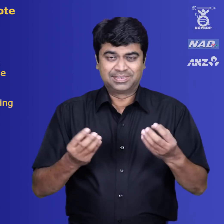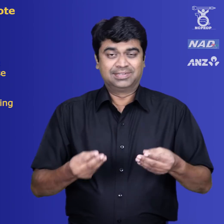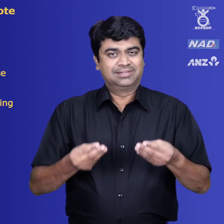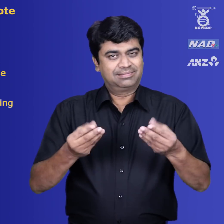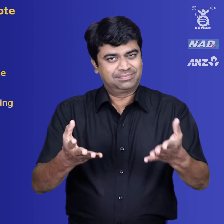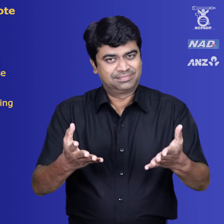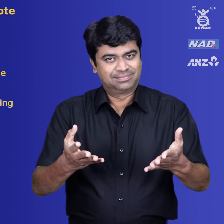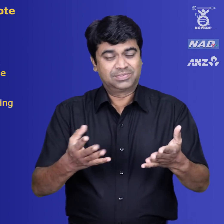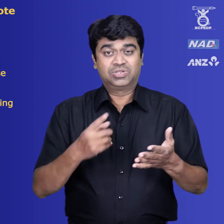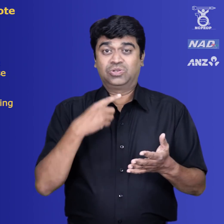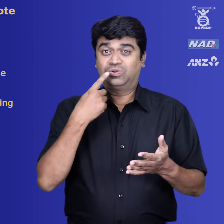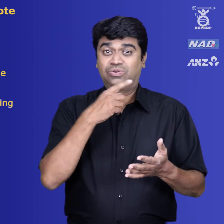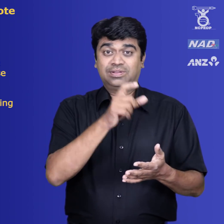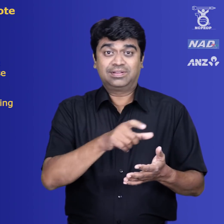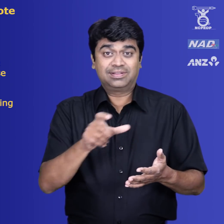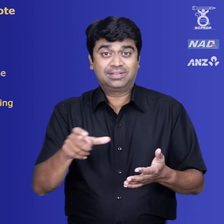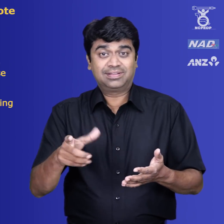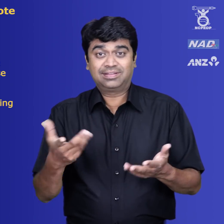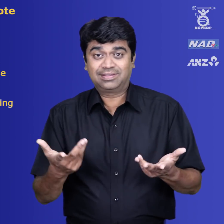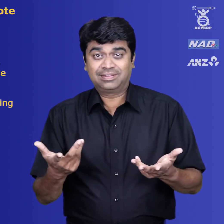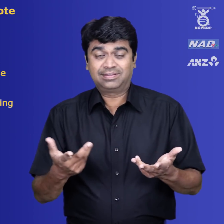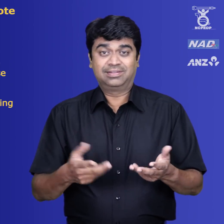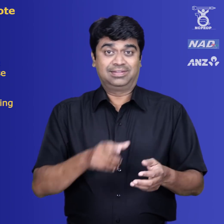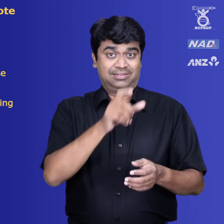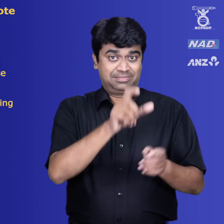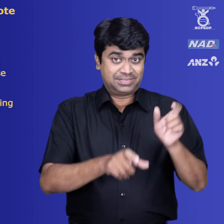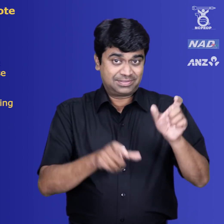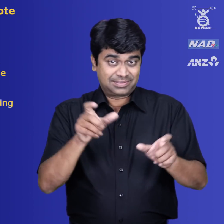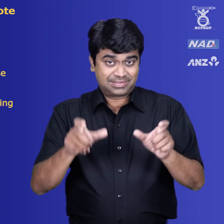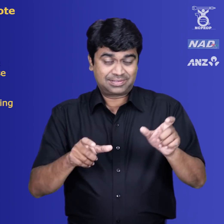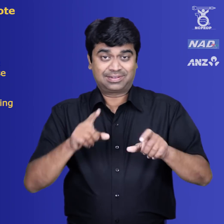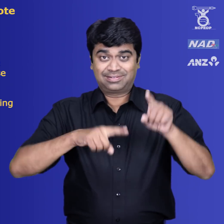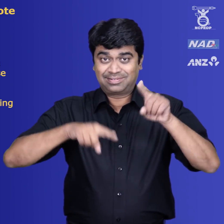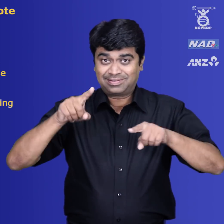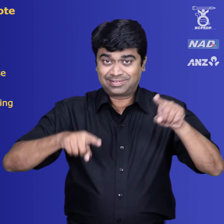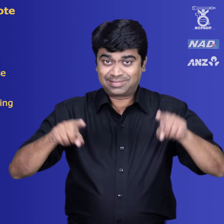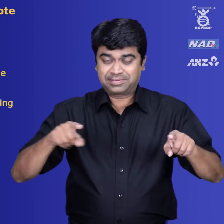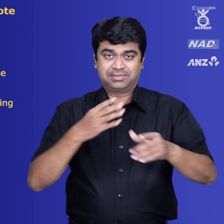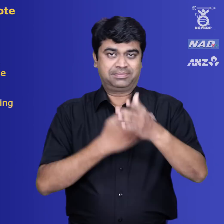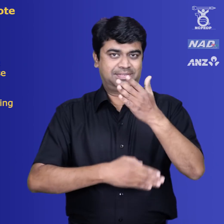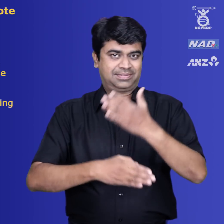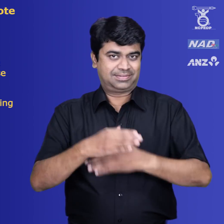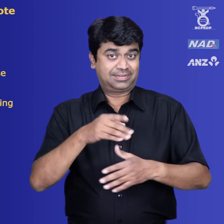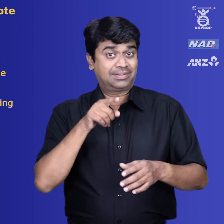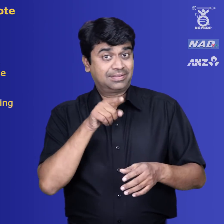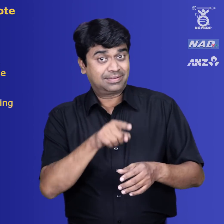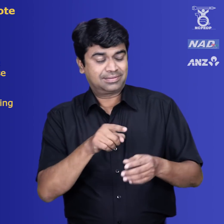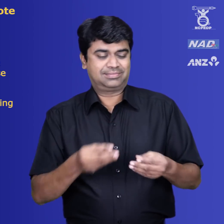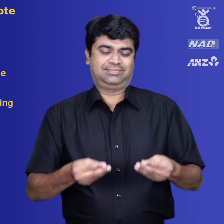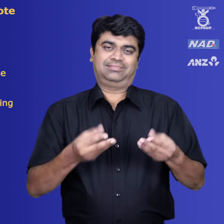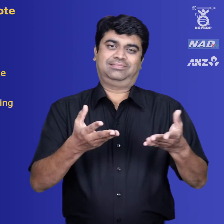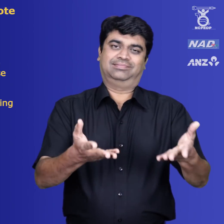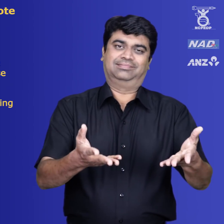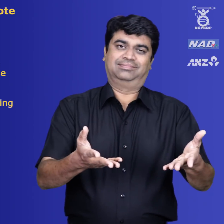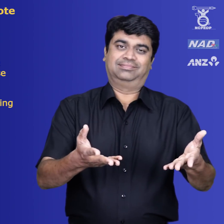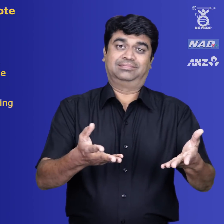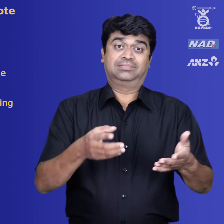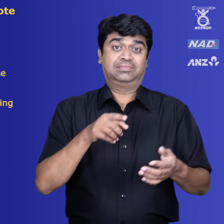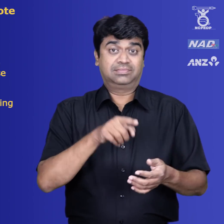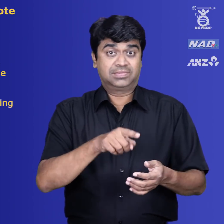students with benchmark disabilities free of cost up to the age of 18